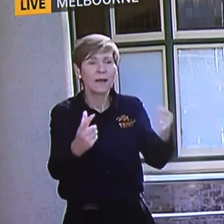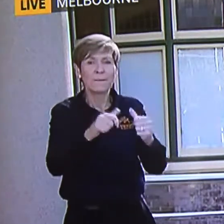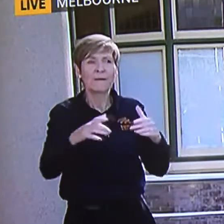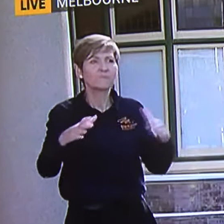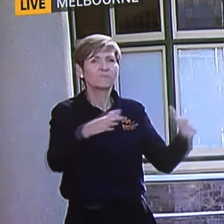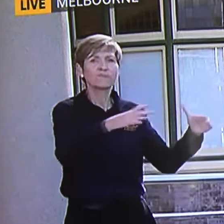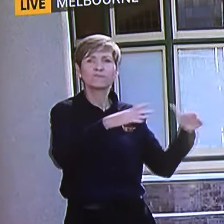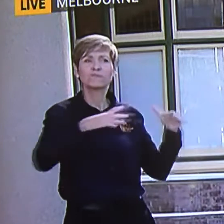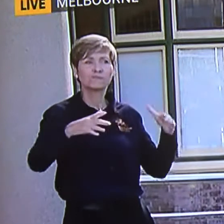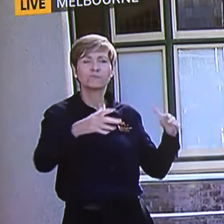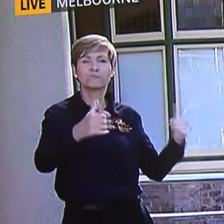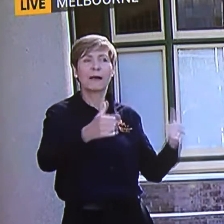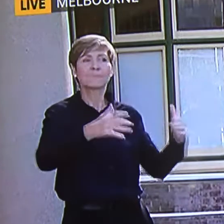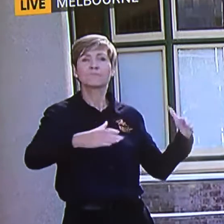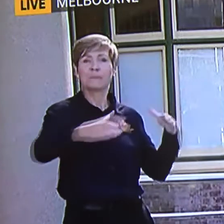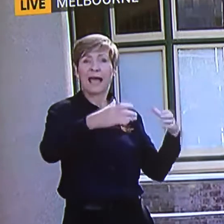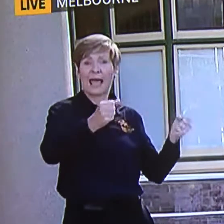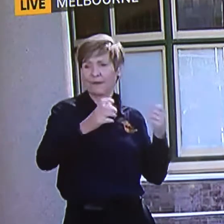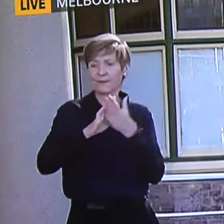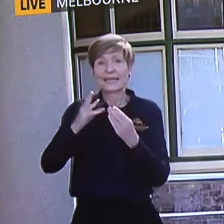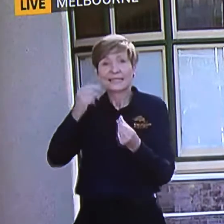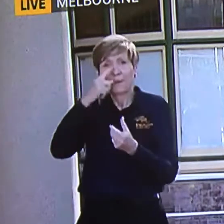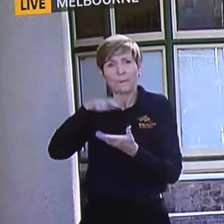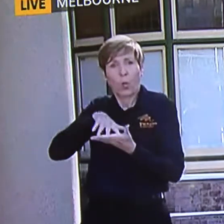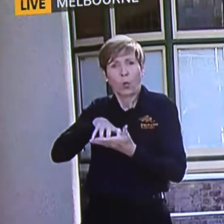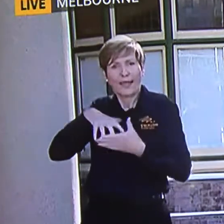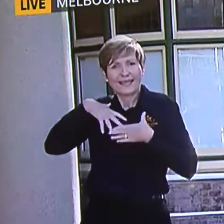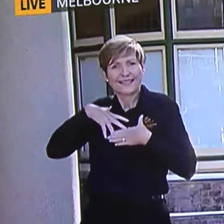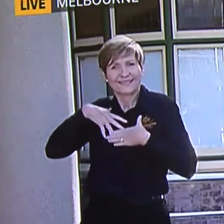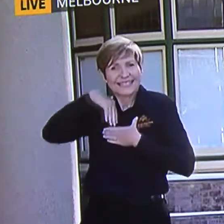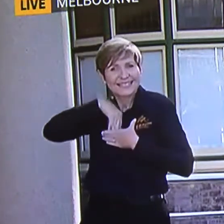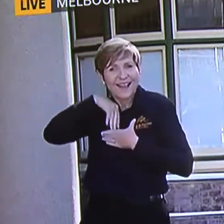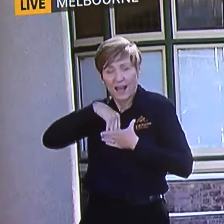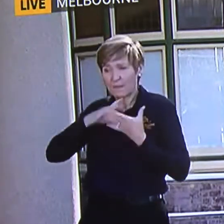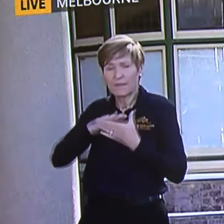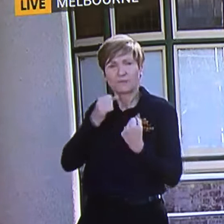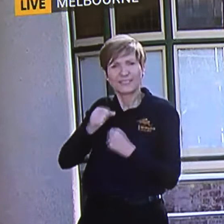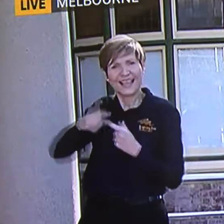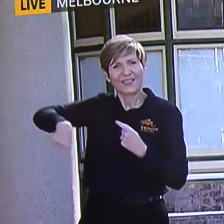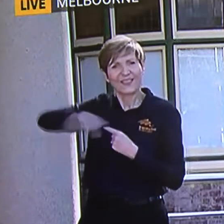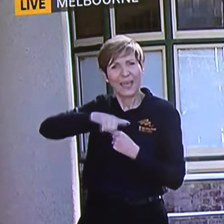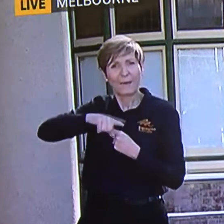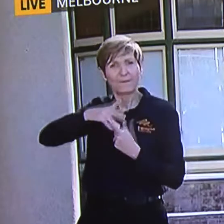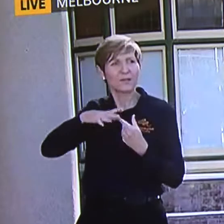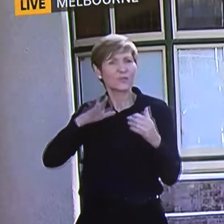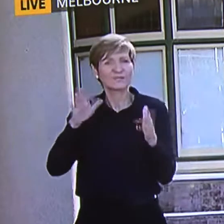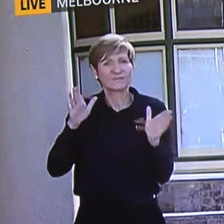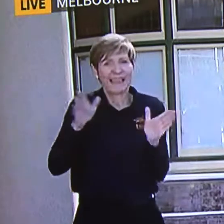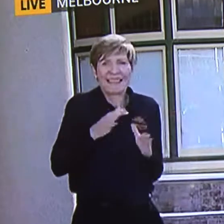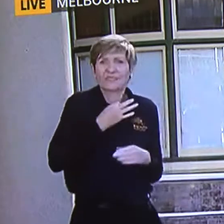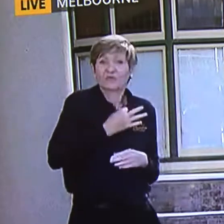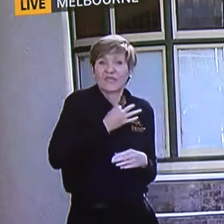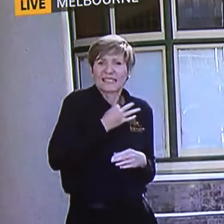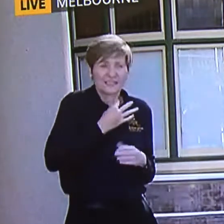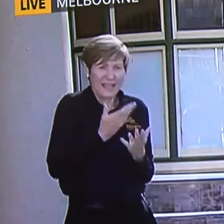seeing in North West Tassie with really targeting local outbreaks as something that could be a long-term strategy? So as